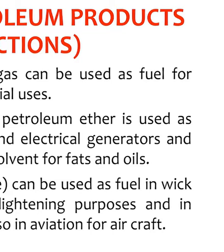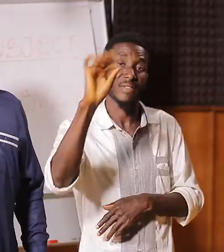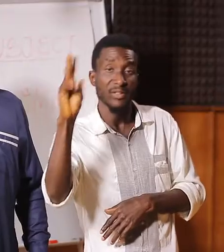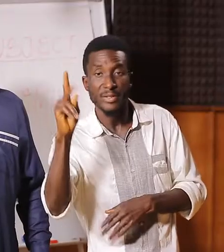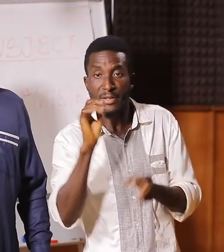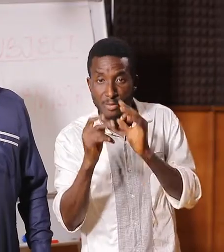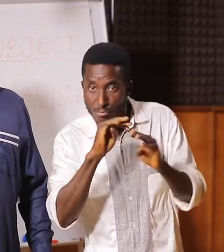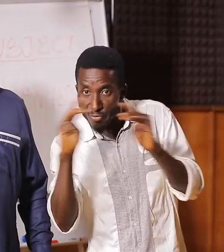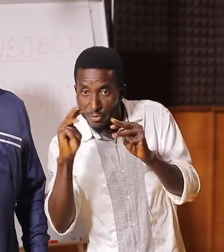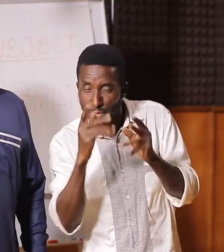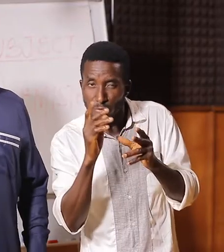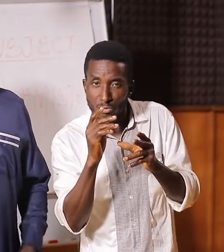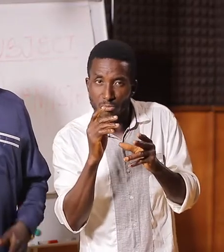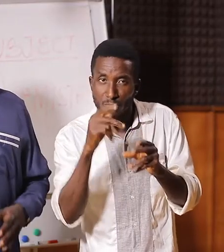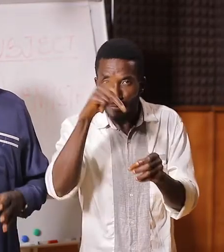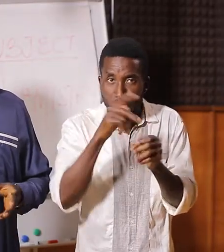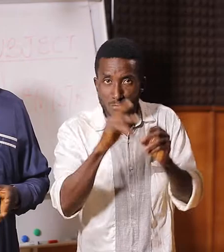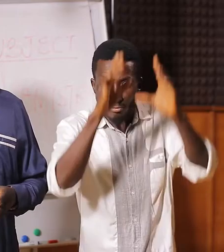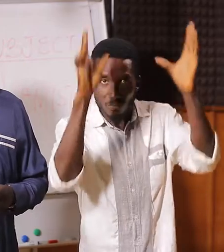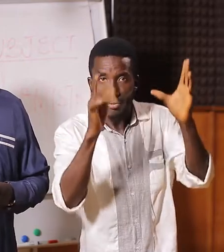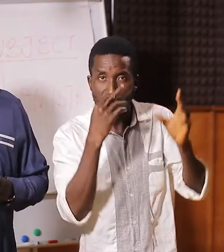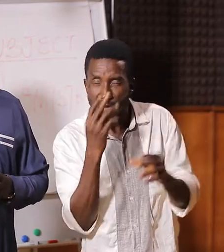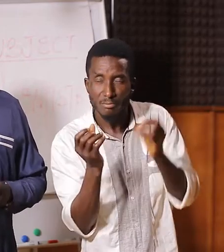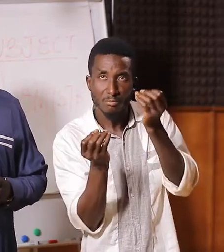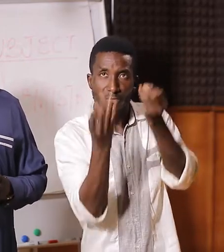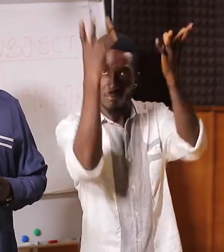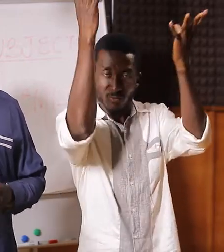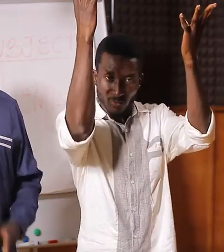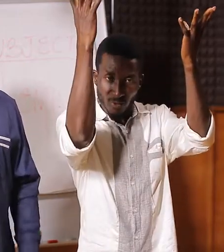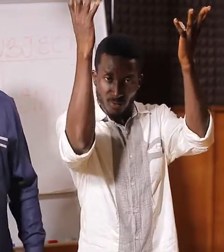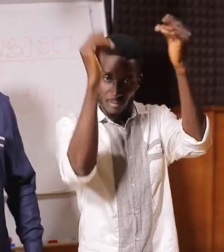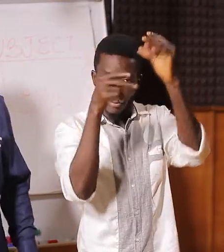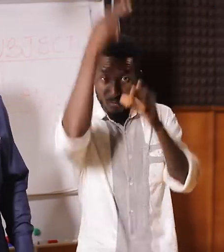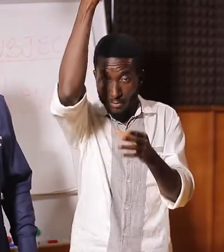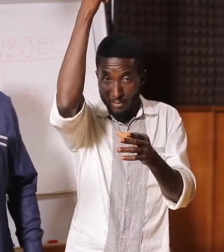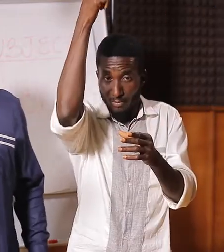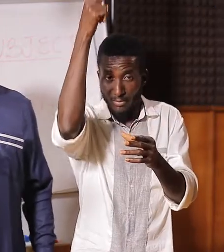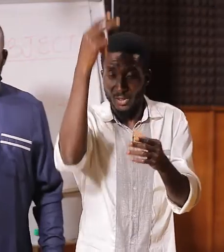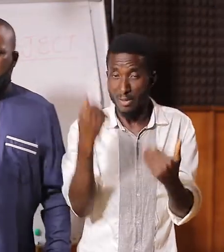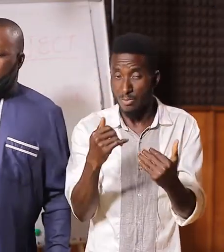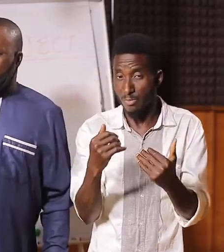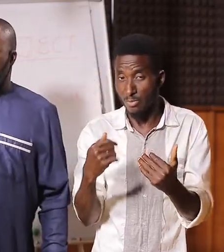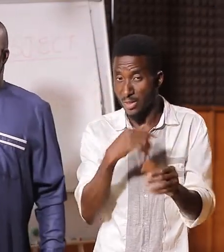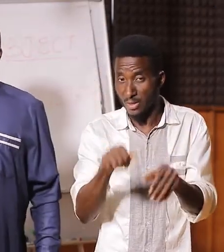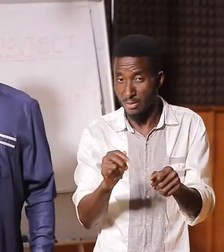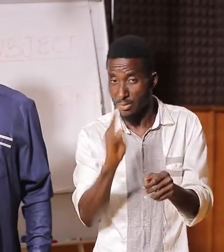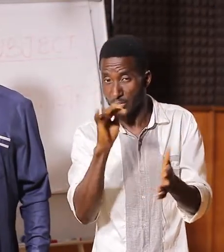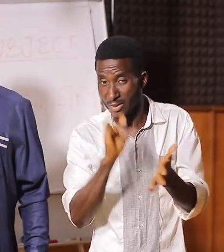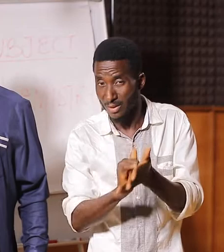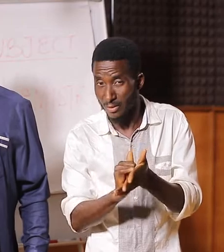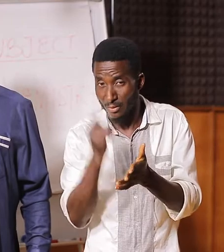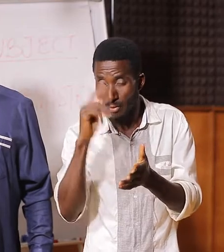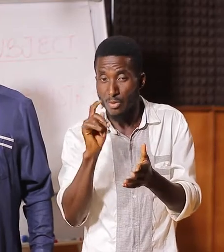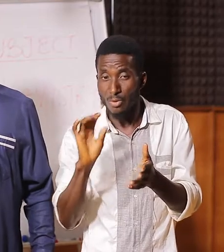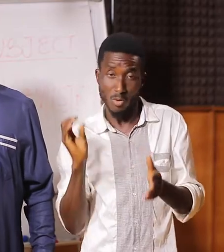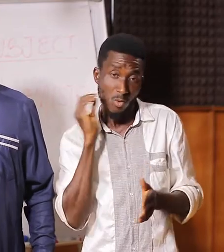fire. That flame of fire is supposed to have been used as an important fuel, that we can use that for domestic and